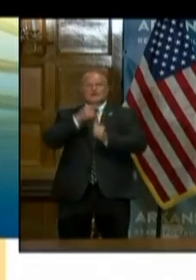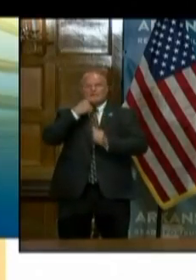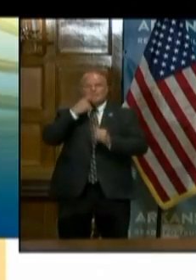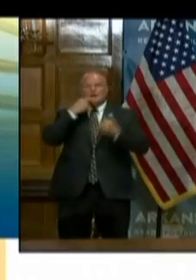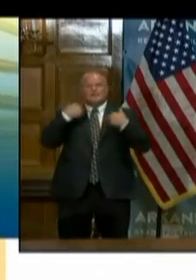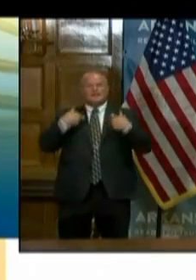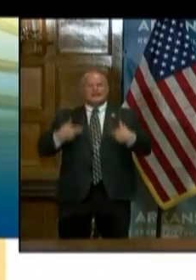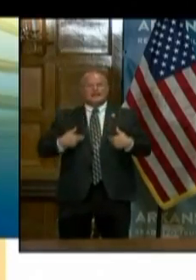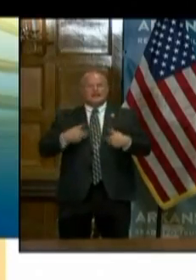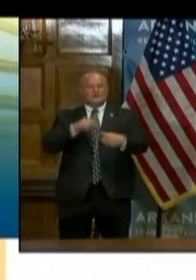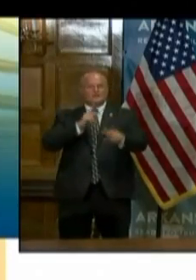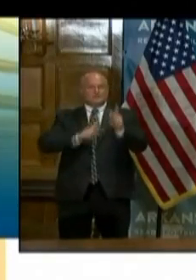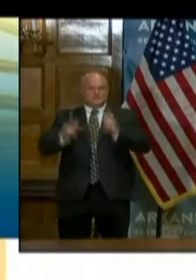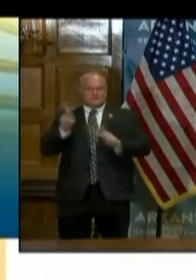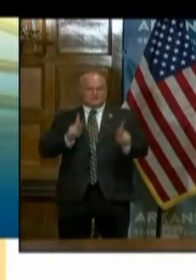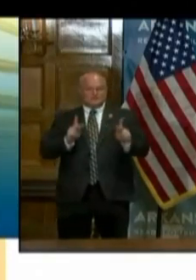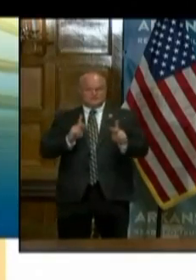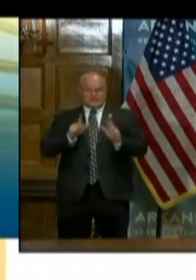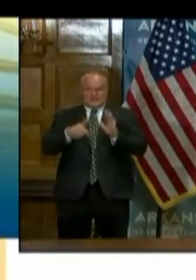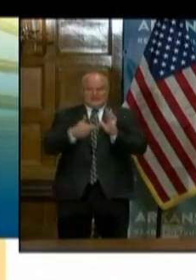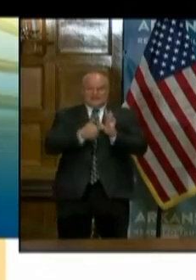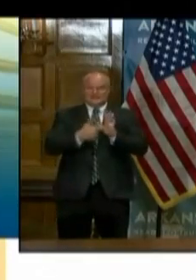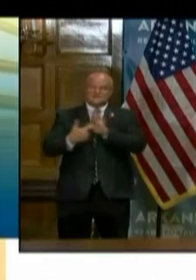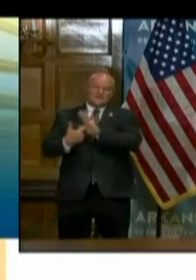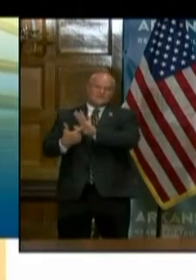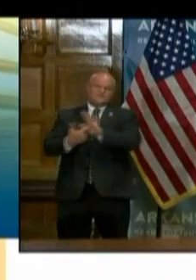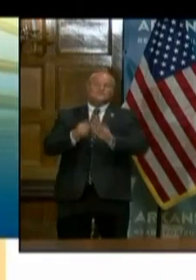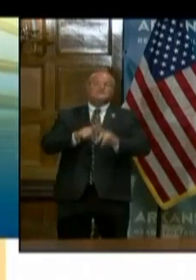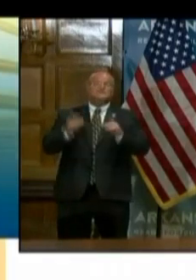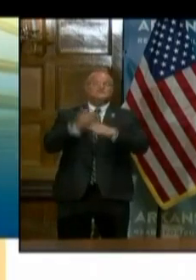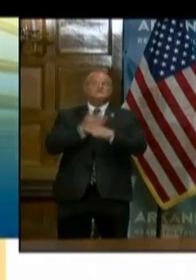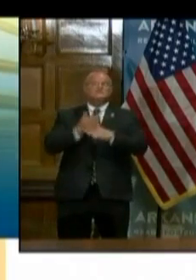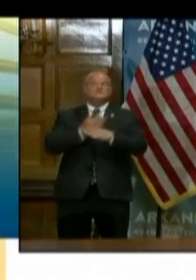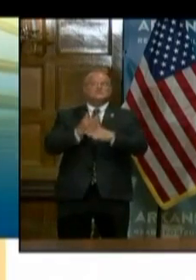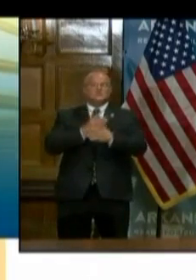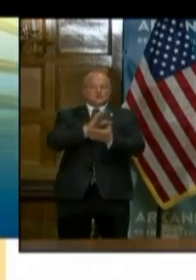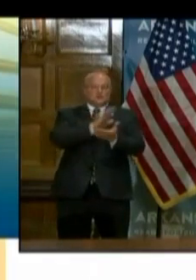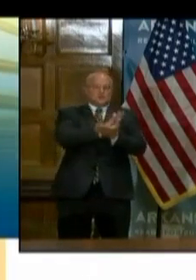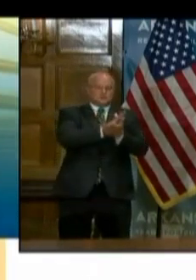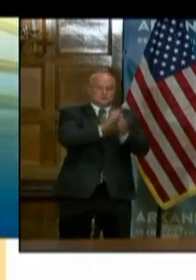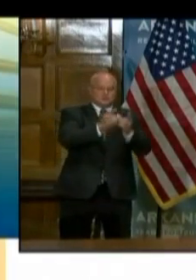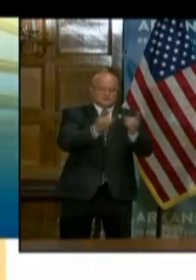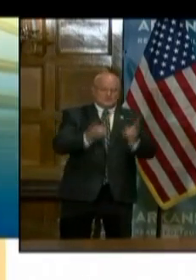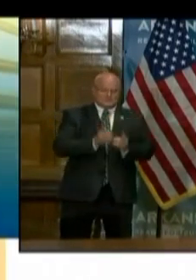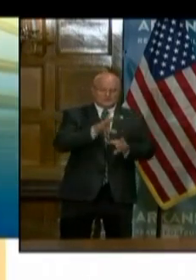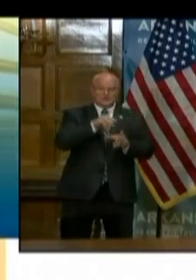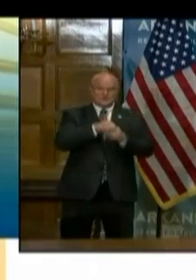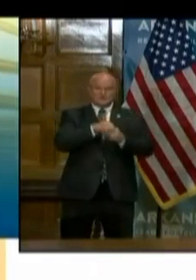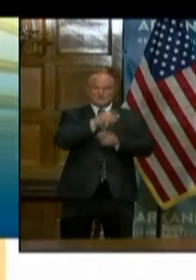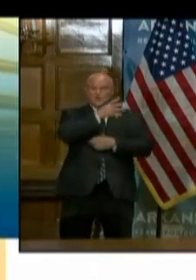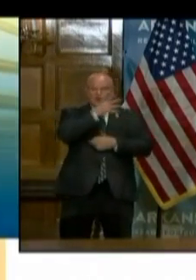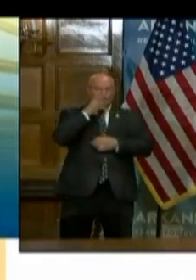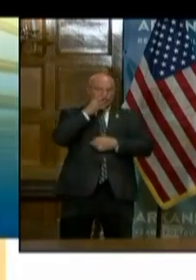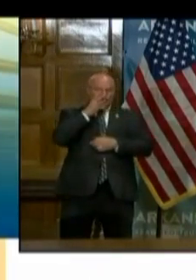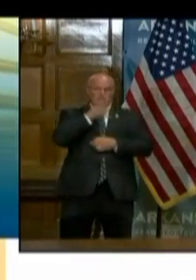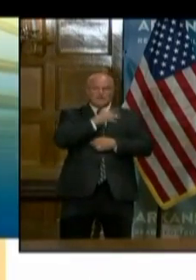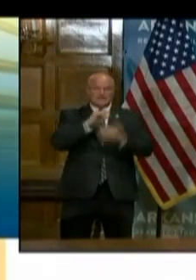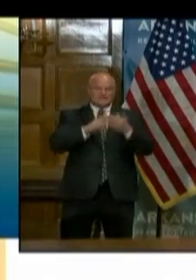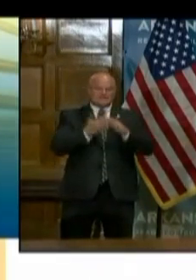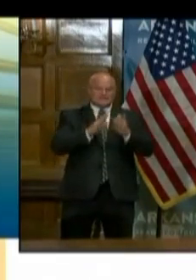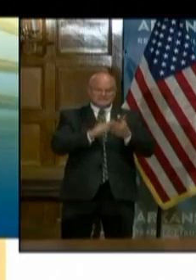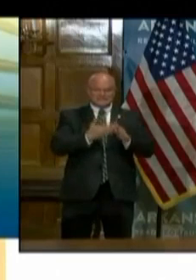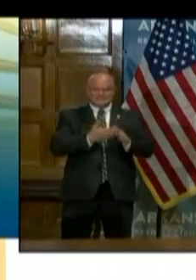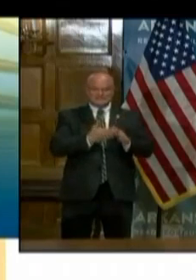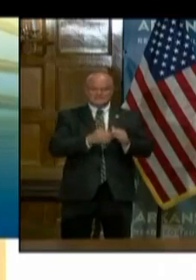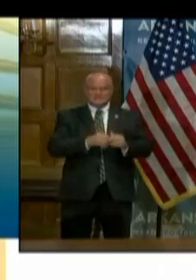authorities. These strategies must also reflect the differences between school districts, including urban, suburban, and rural